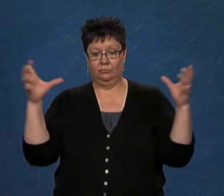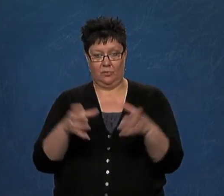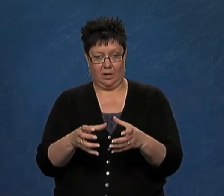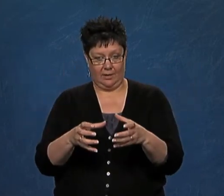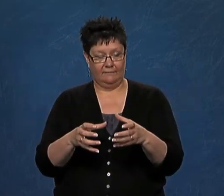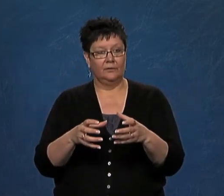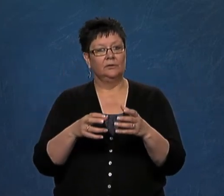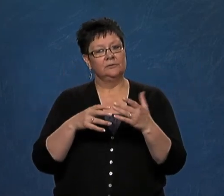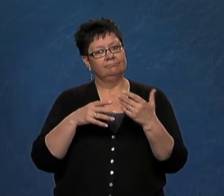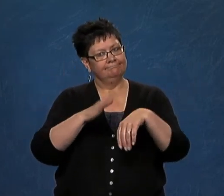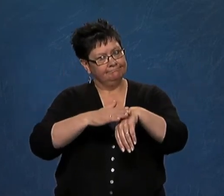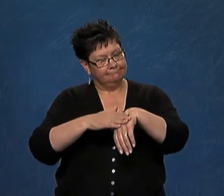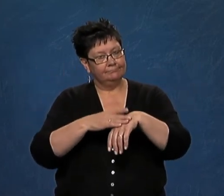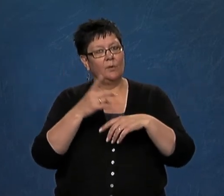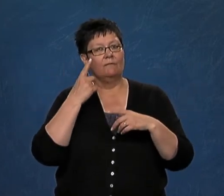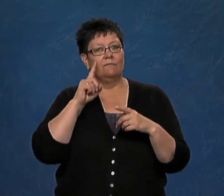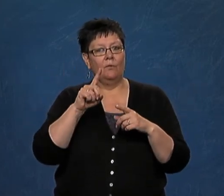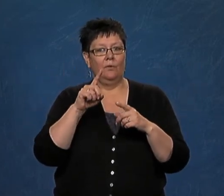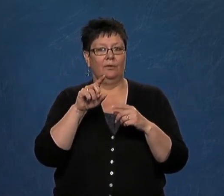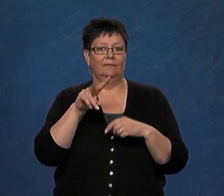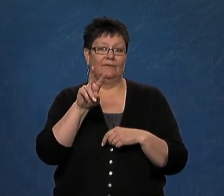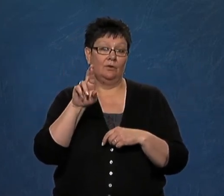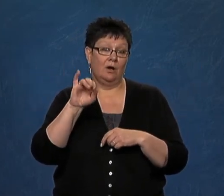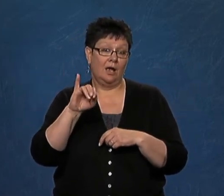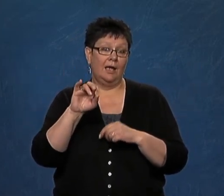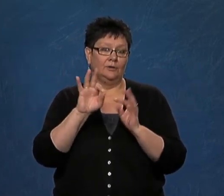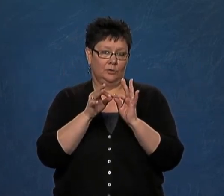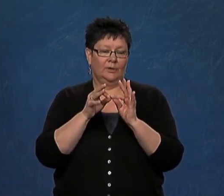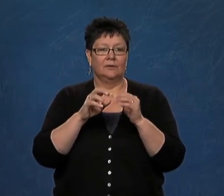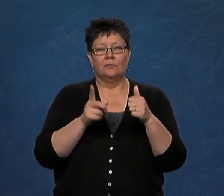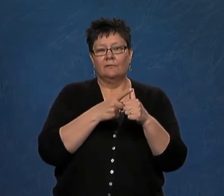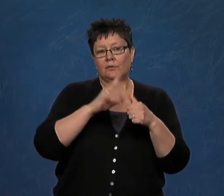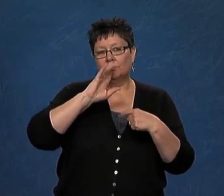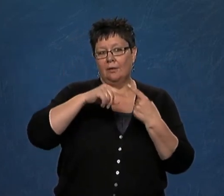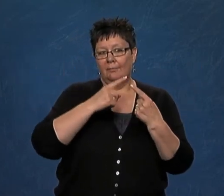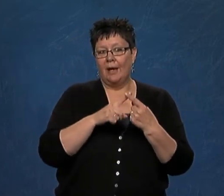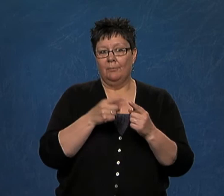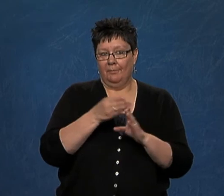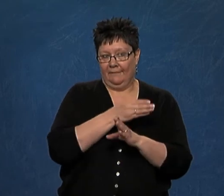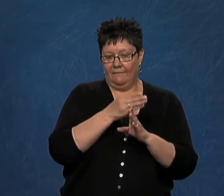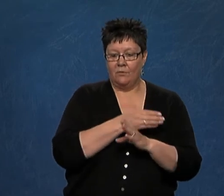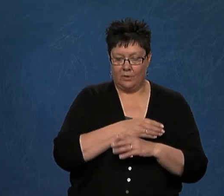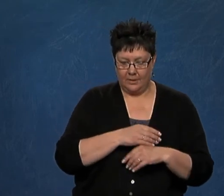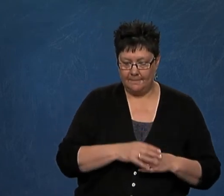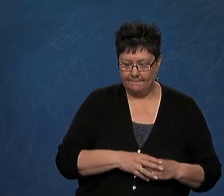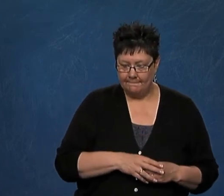the criteria, and with VRI, they've talked about